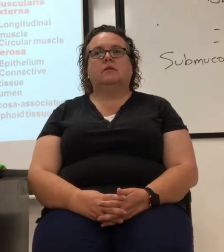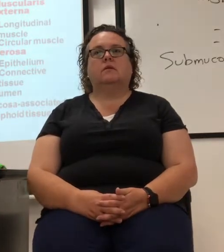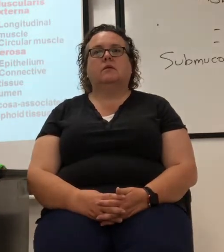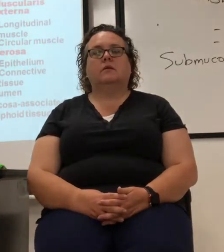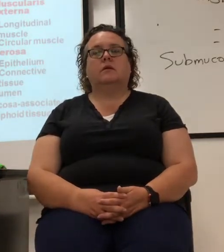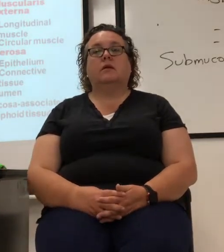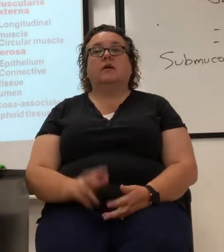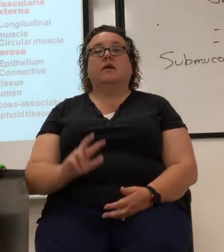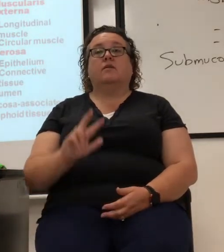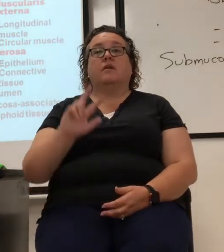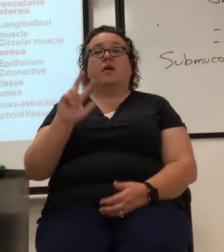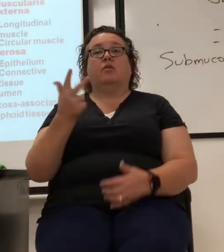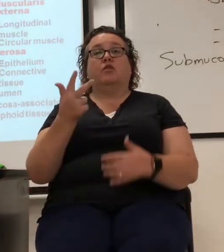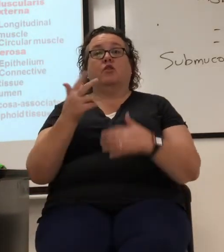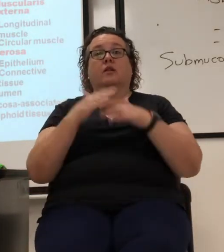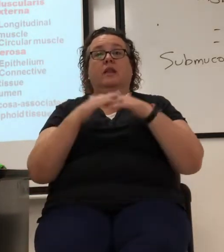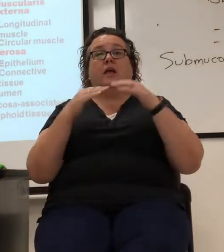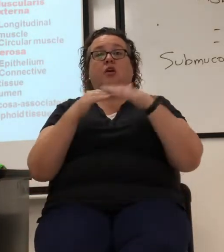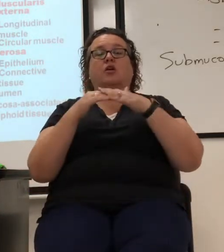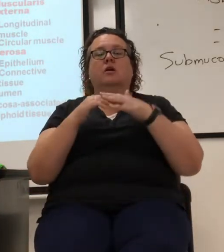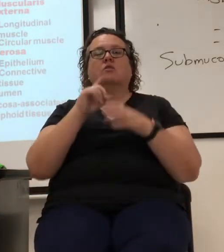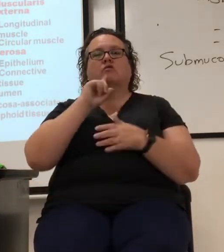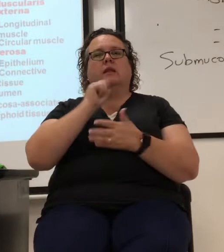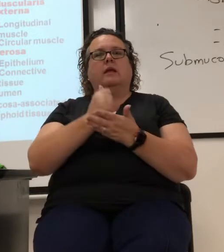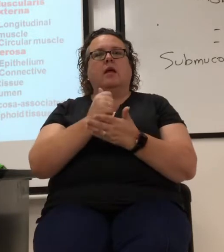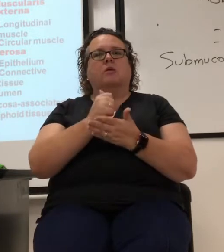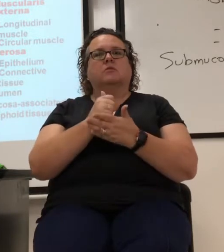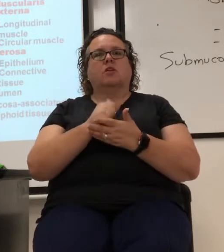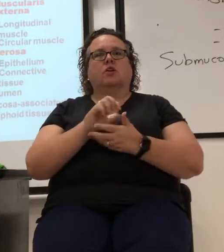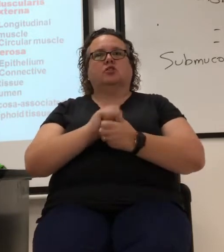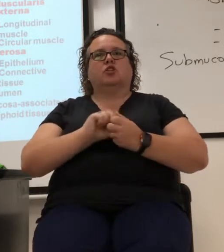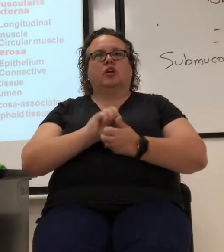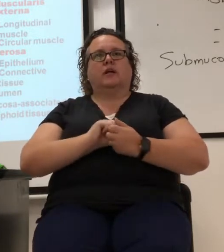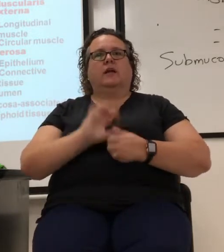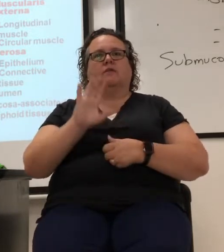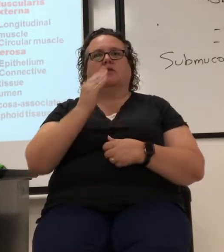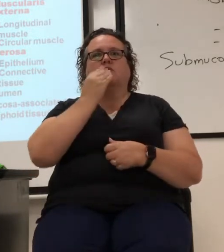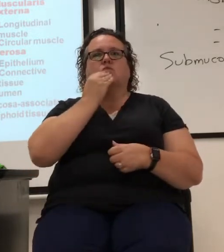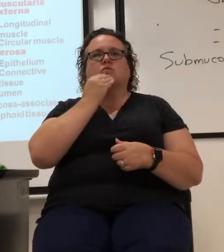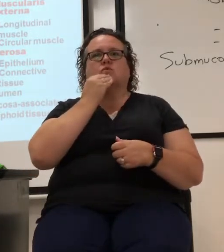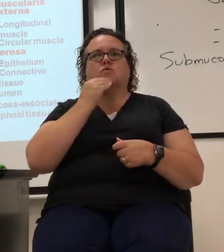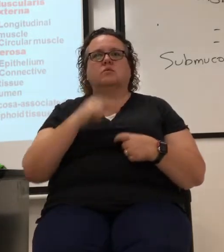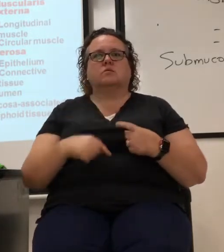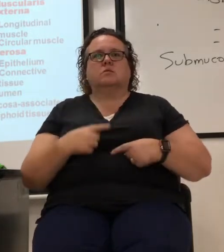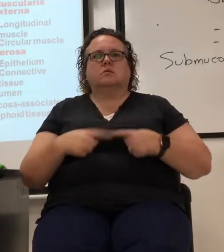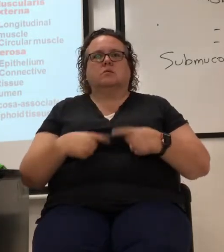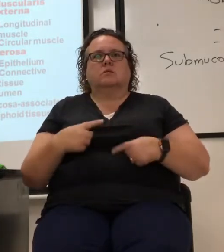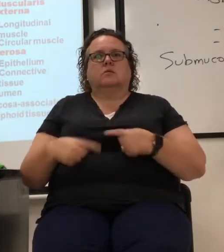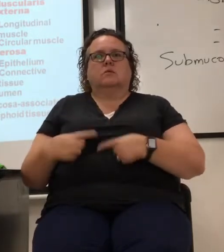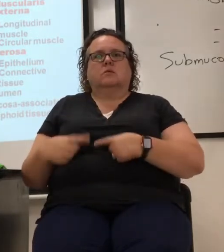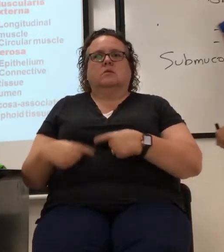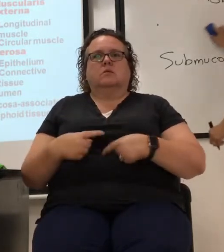A 3rd layer really helps the churning of your food.